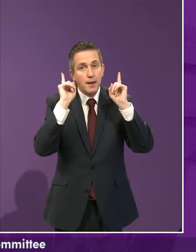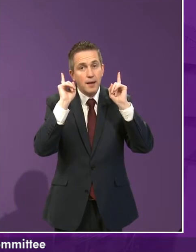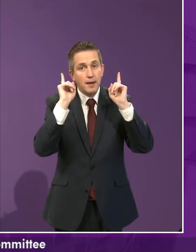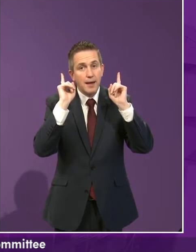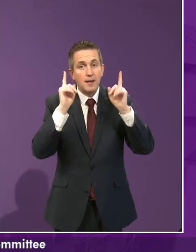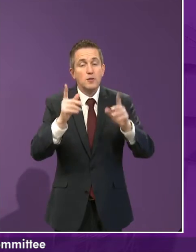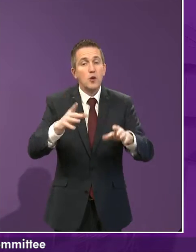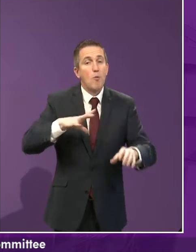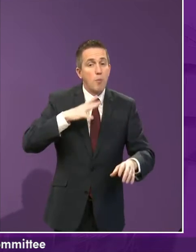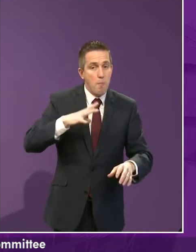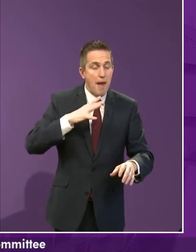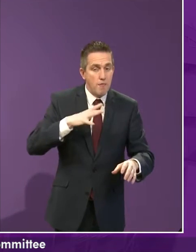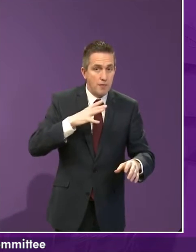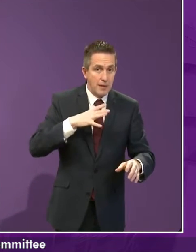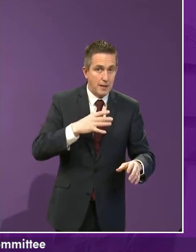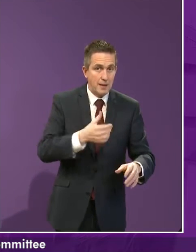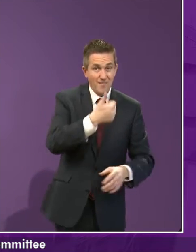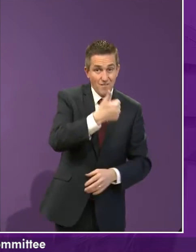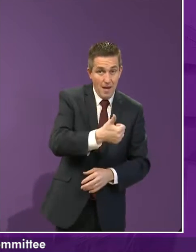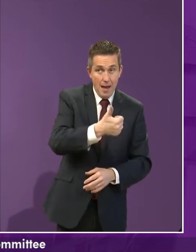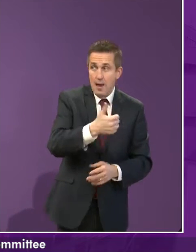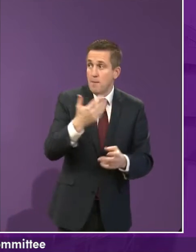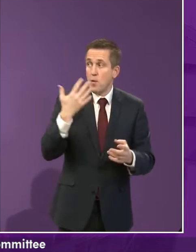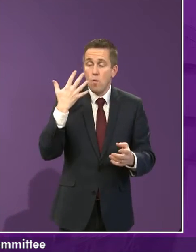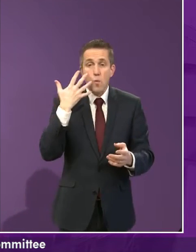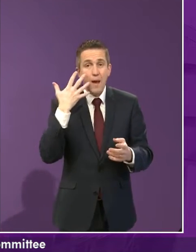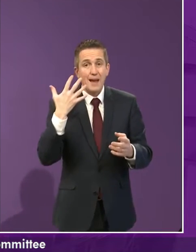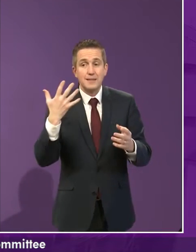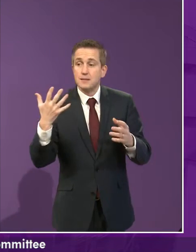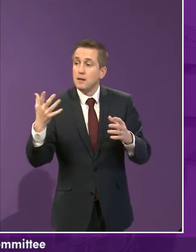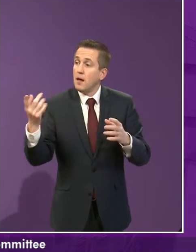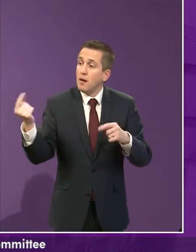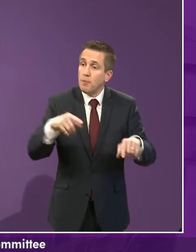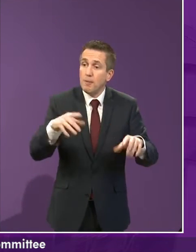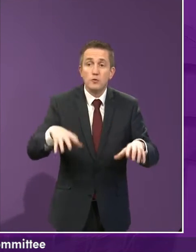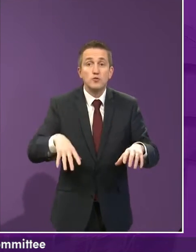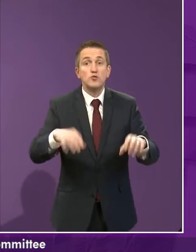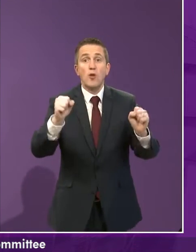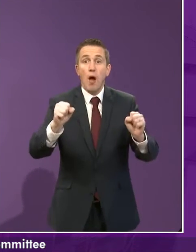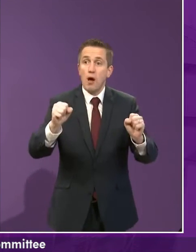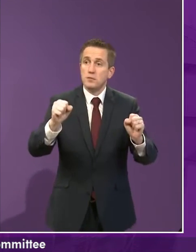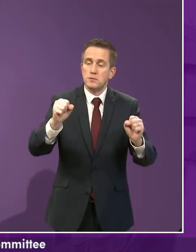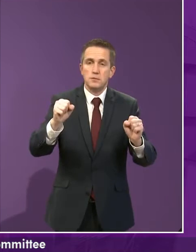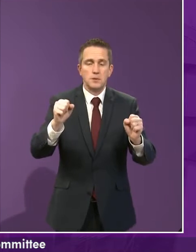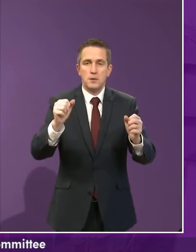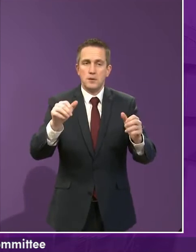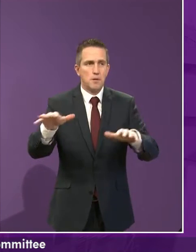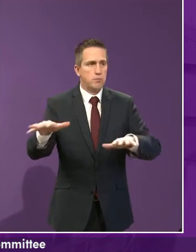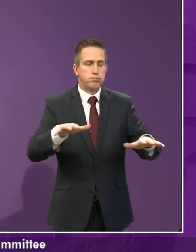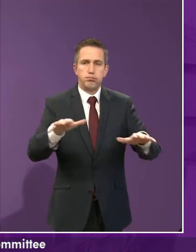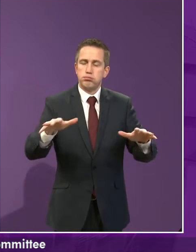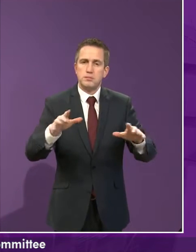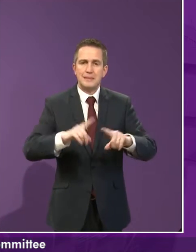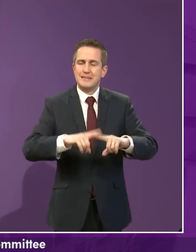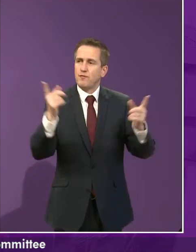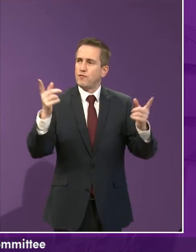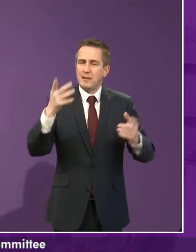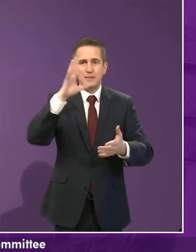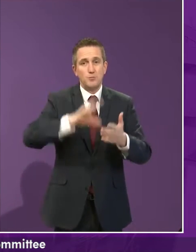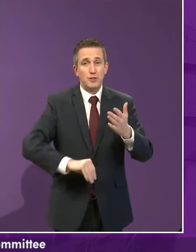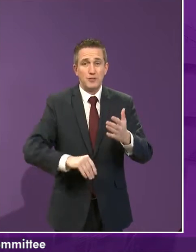landscape university. We speak a different language, the terminology we use and what